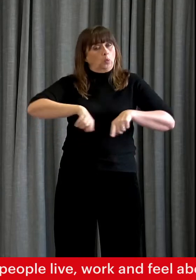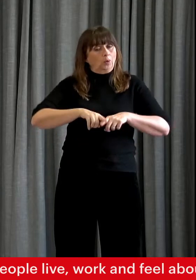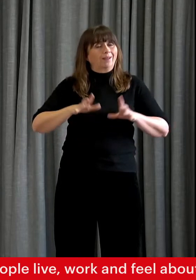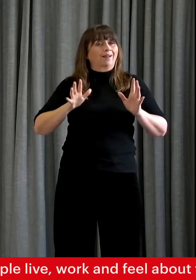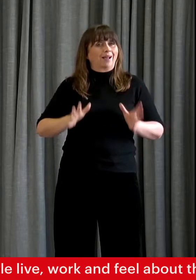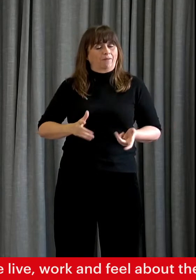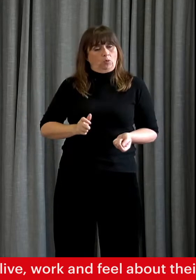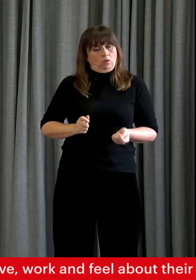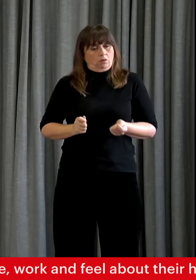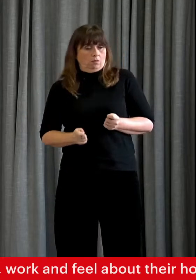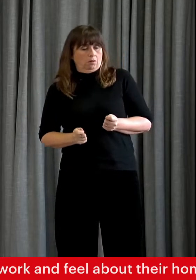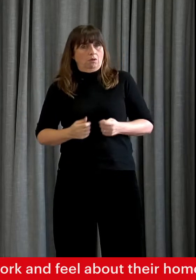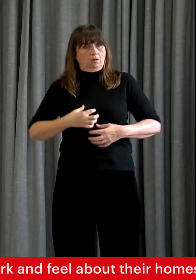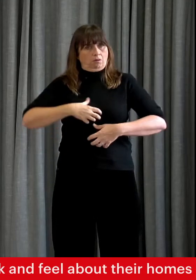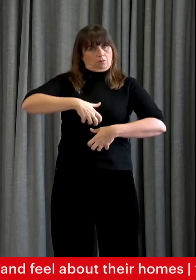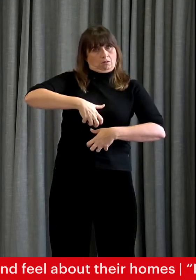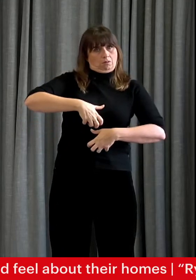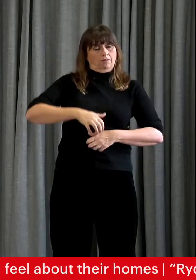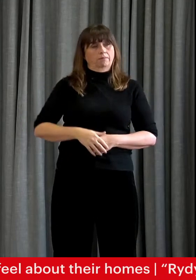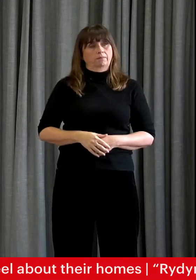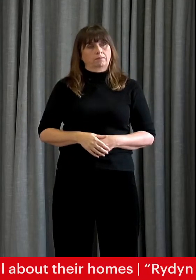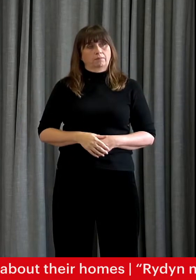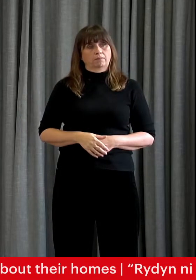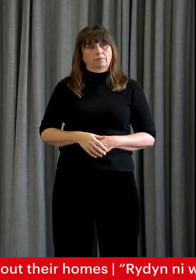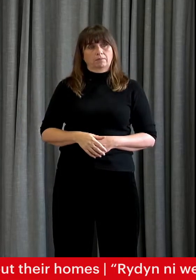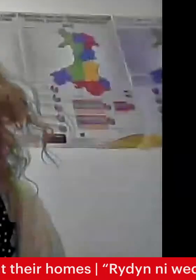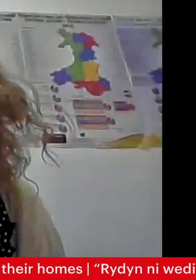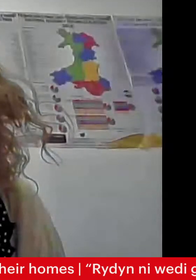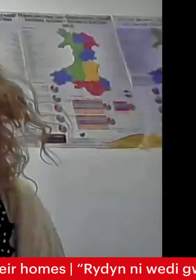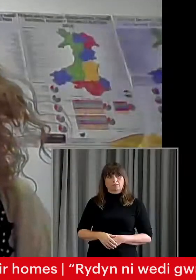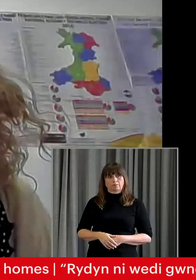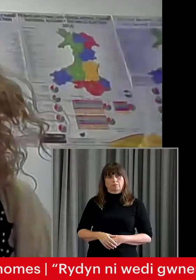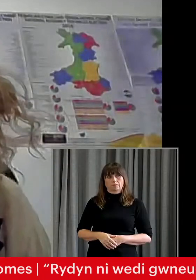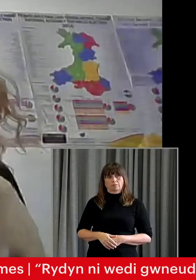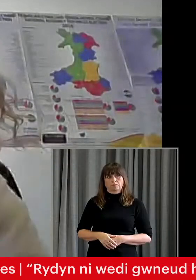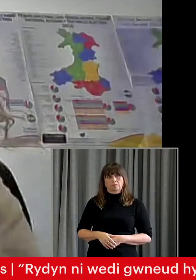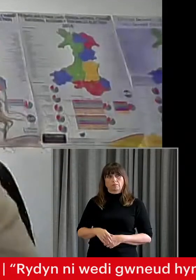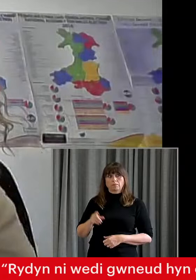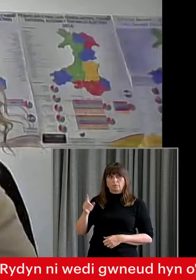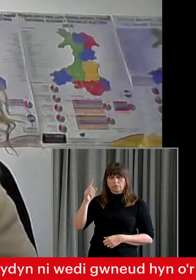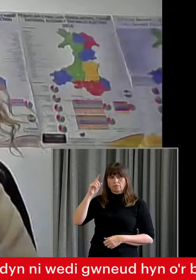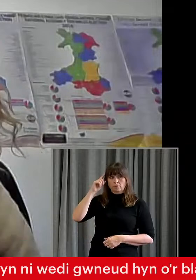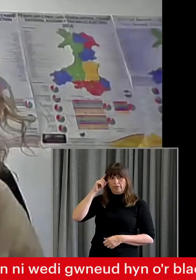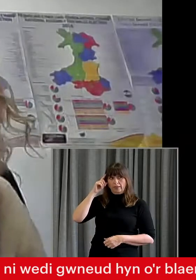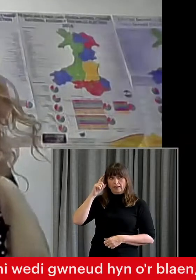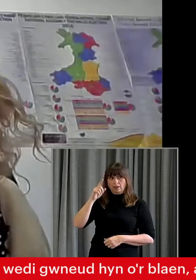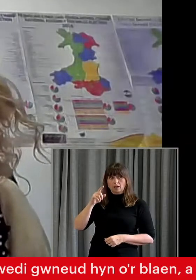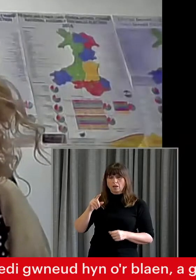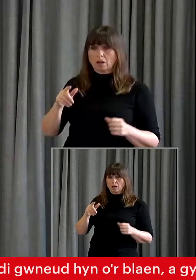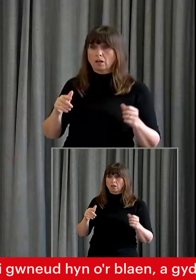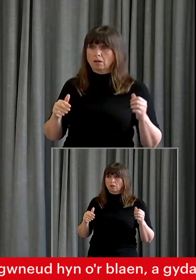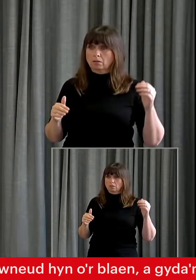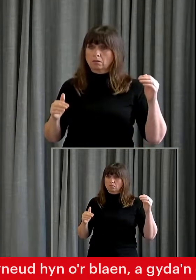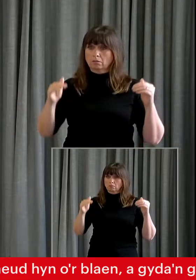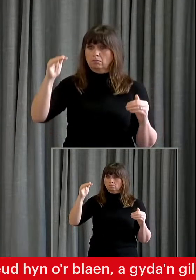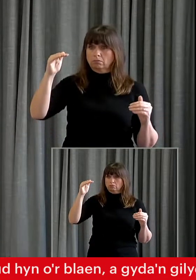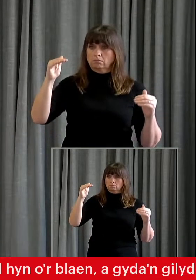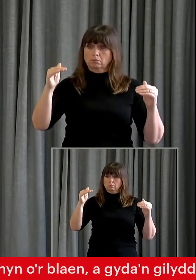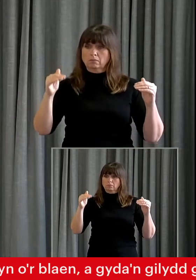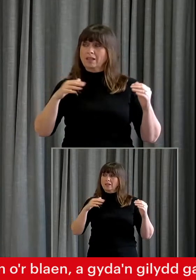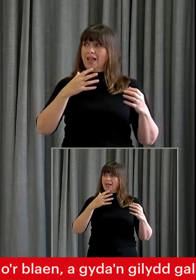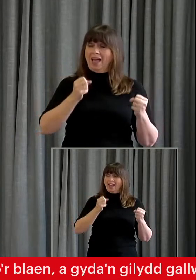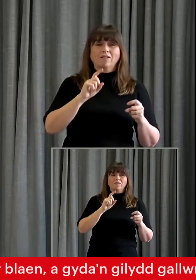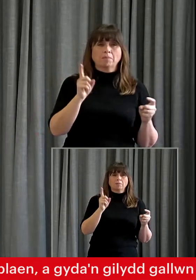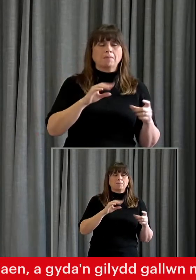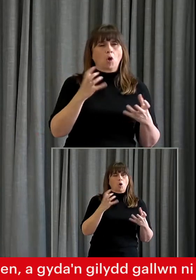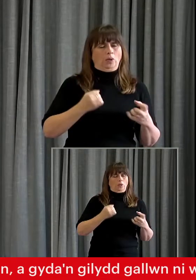as accordingly. So did you say at the beginning there it is tracking as you expected? It is tracking along the Goodwin curve as I understand it, but I